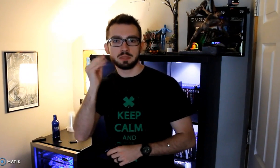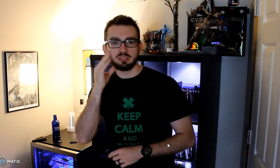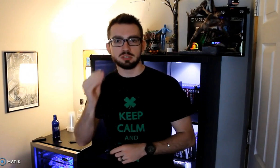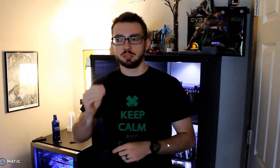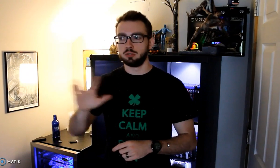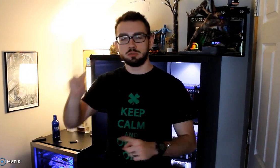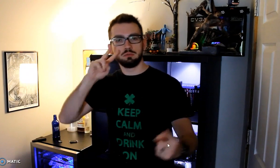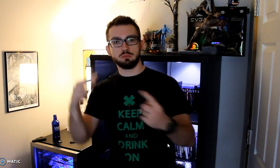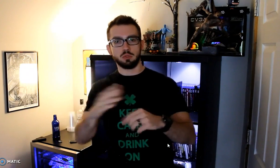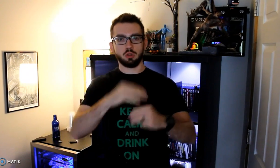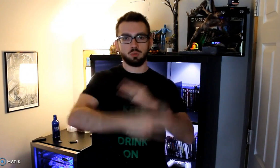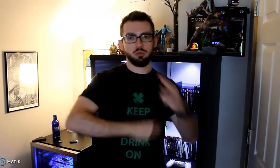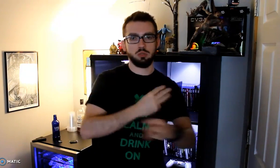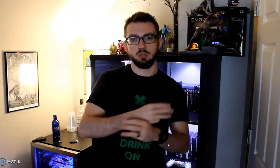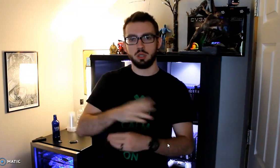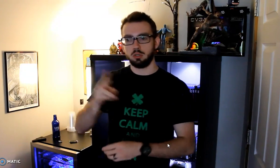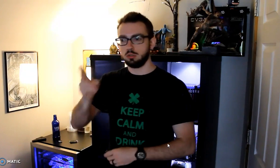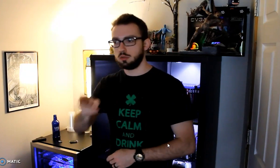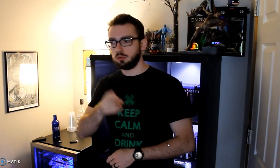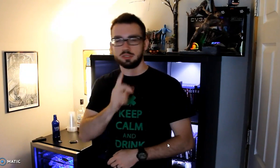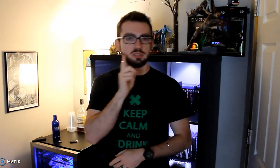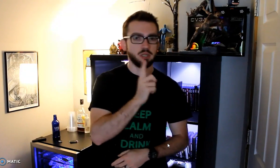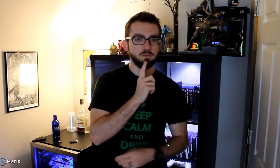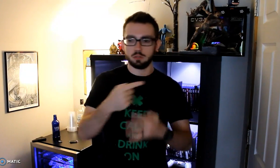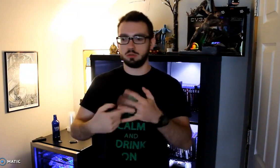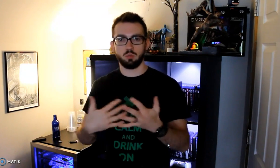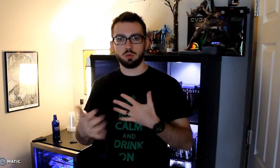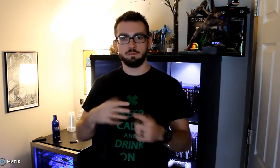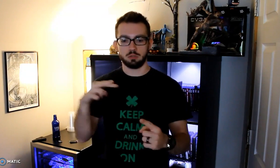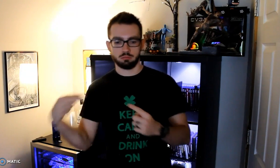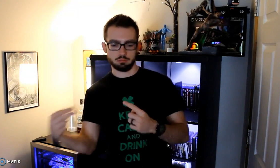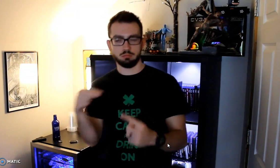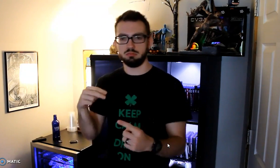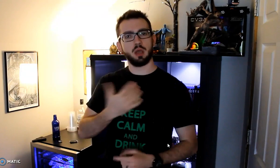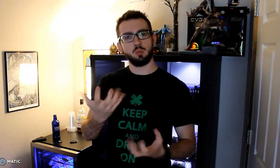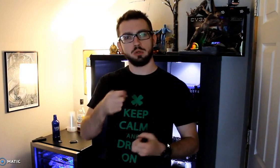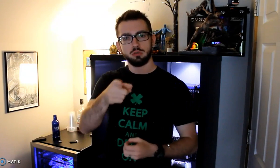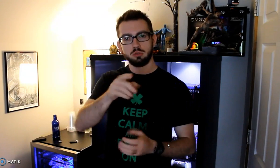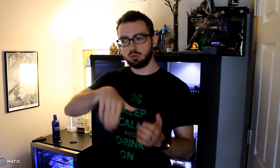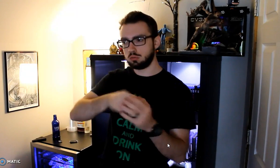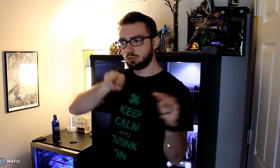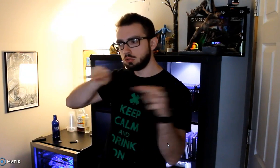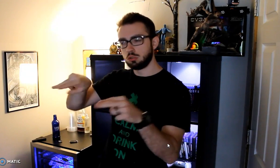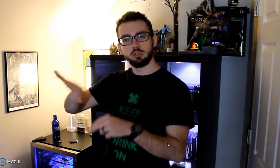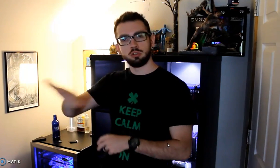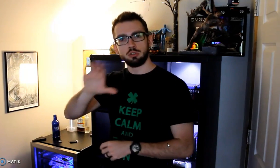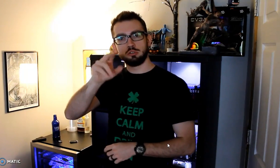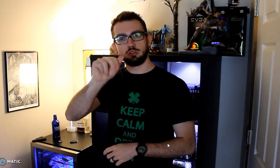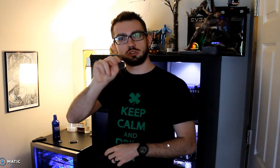well about his deaf experience and perspective in the world of hard of hearing deaf people and everything. And I want you all to look at